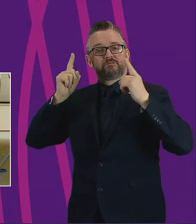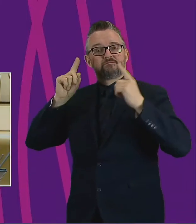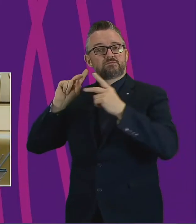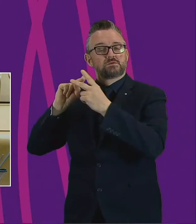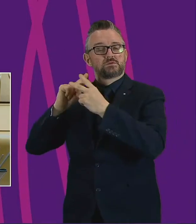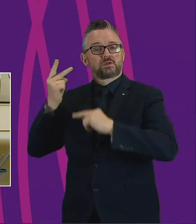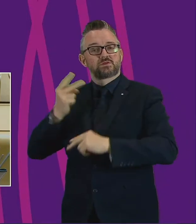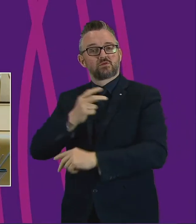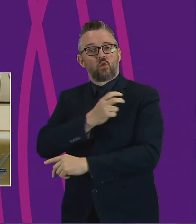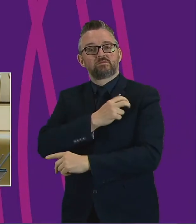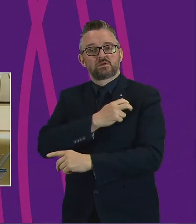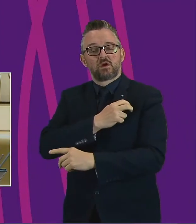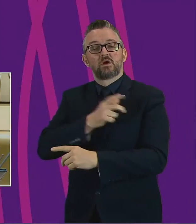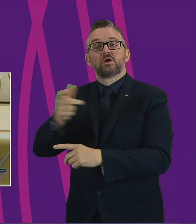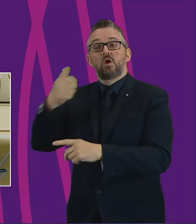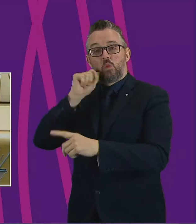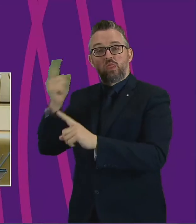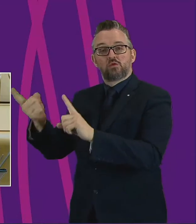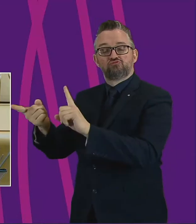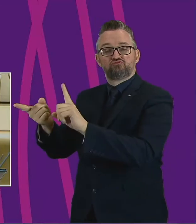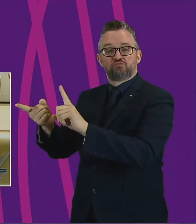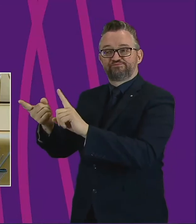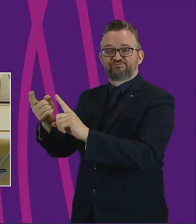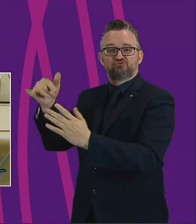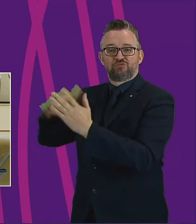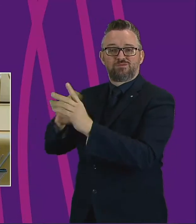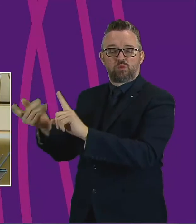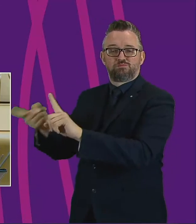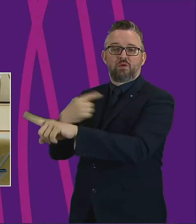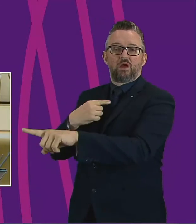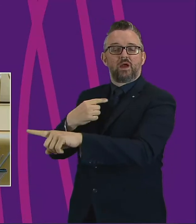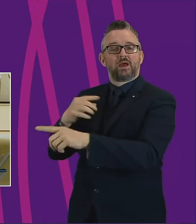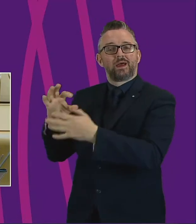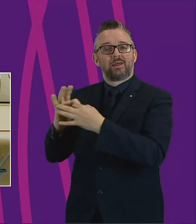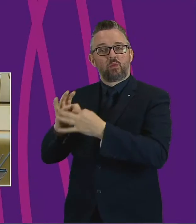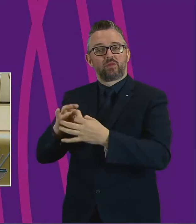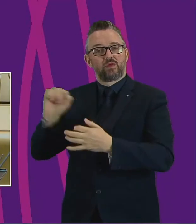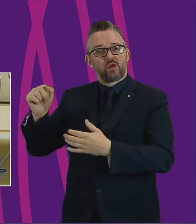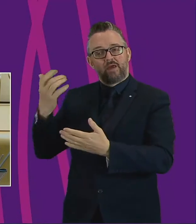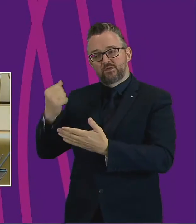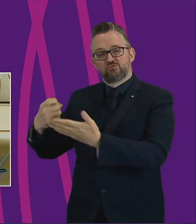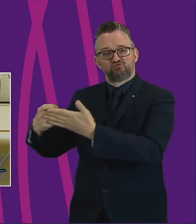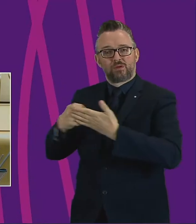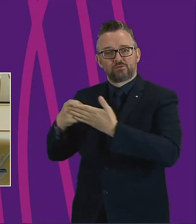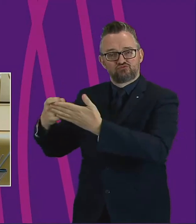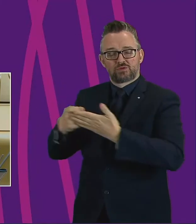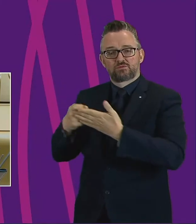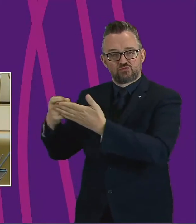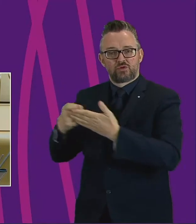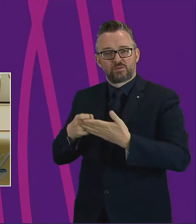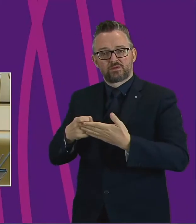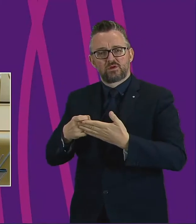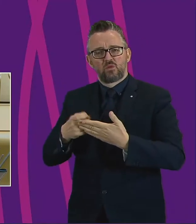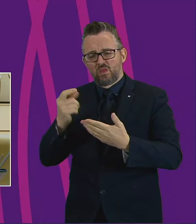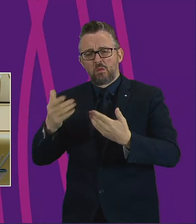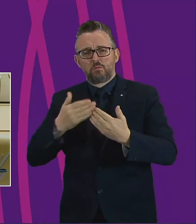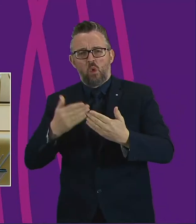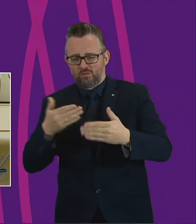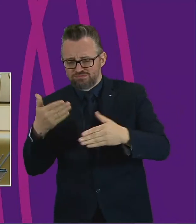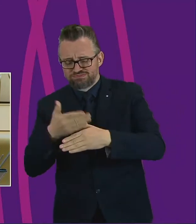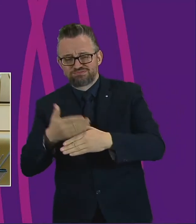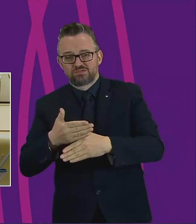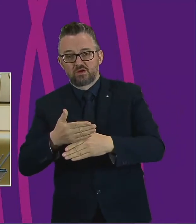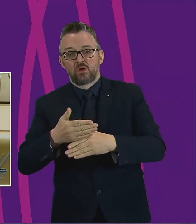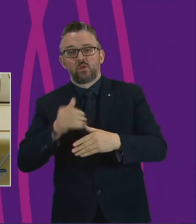Group is due to report back on its recommendations for further actions towards the beginning of